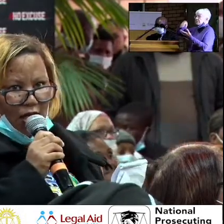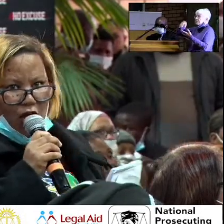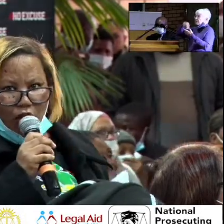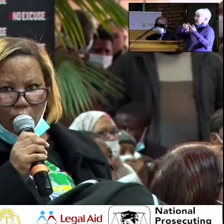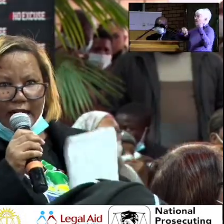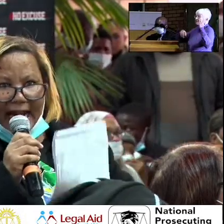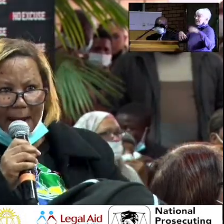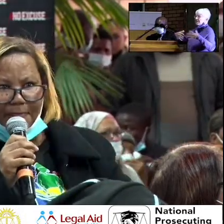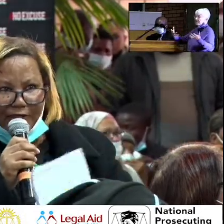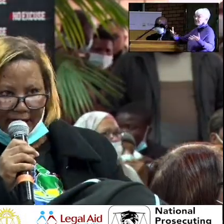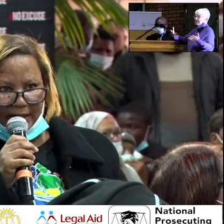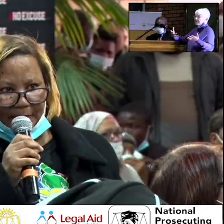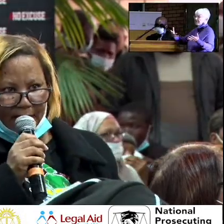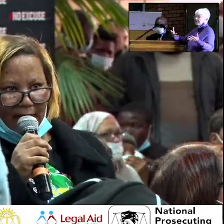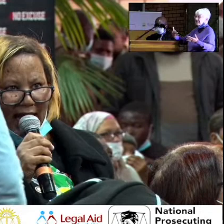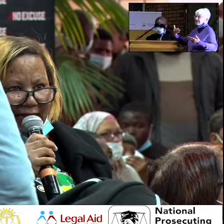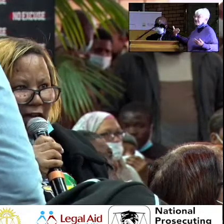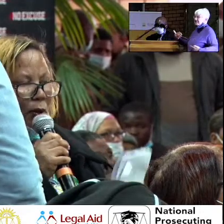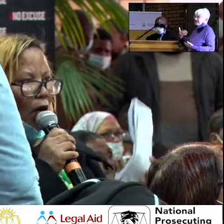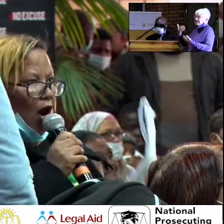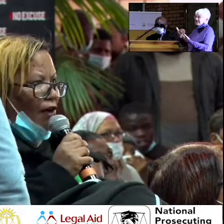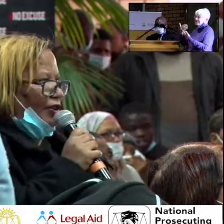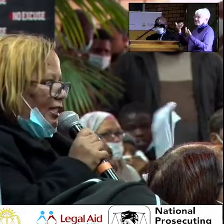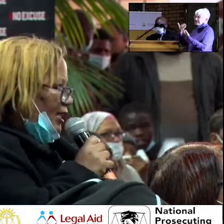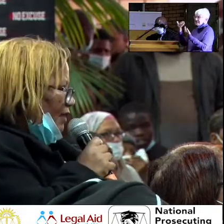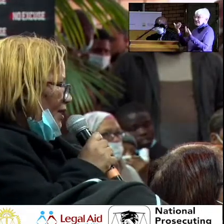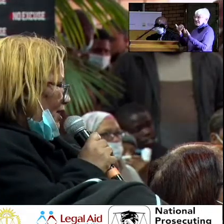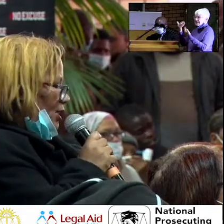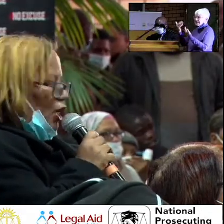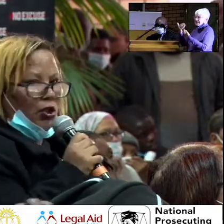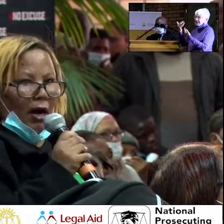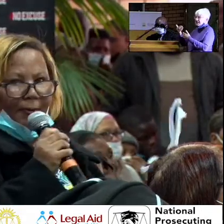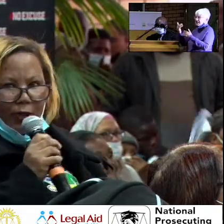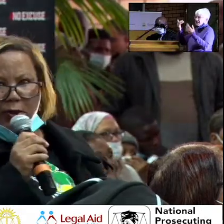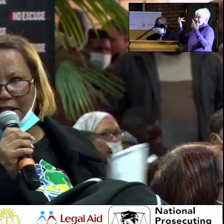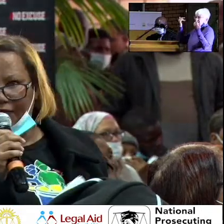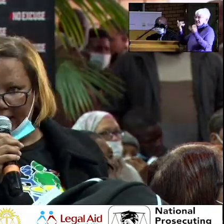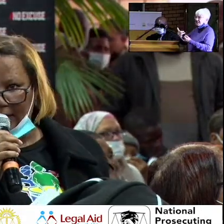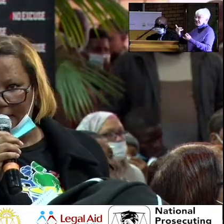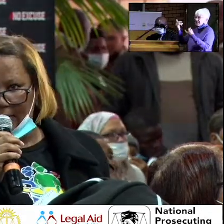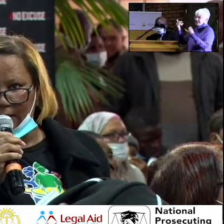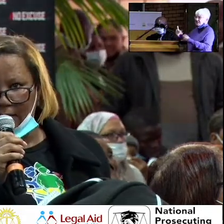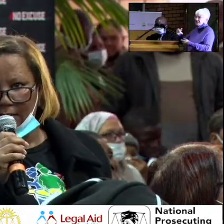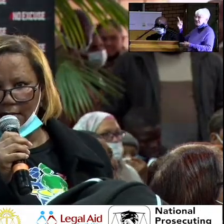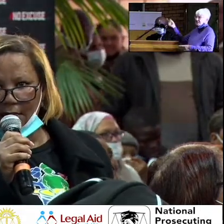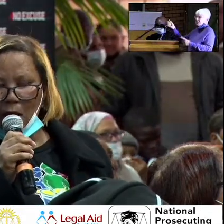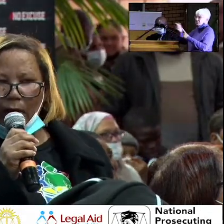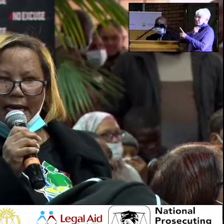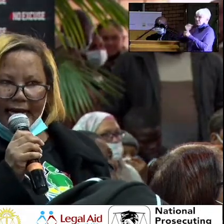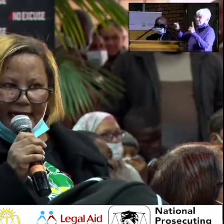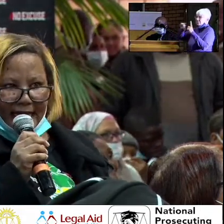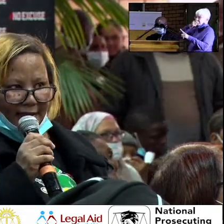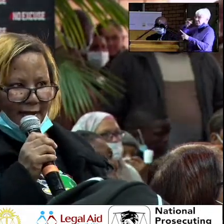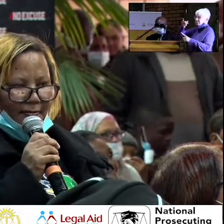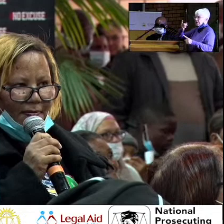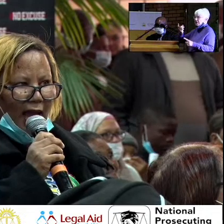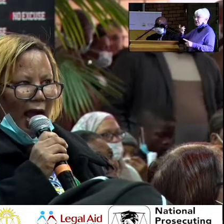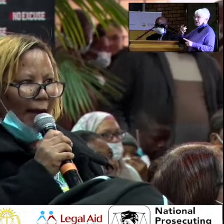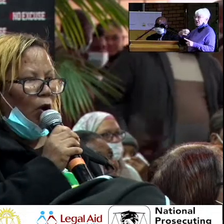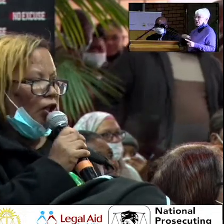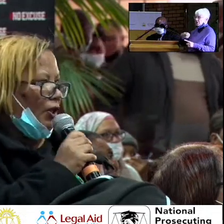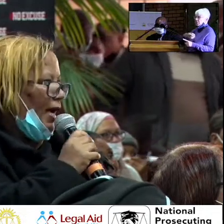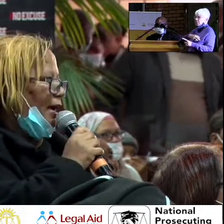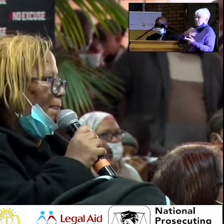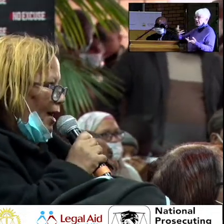services to rape victims, that will offer services to abuse victims. We need that.